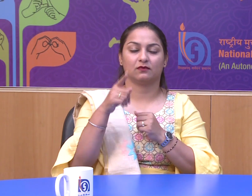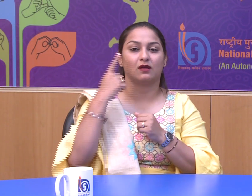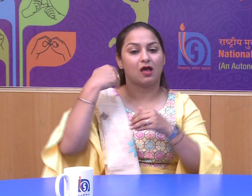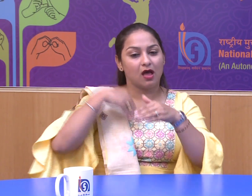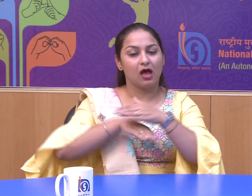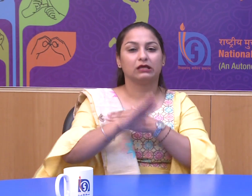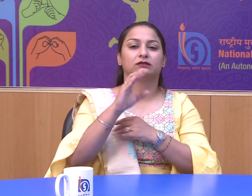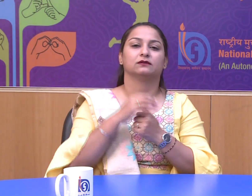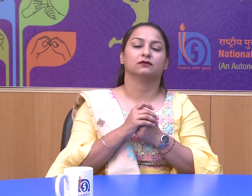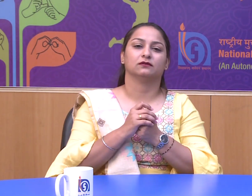Changeznama,